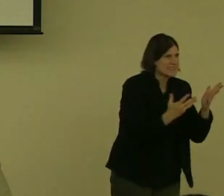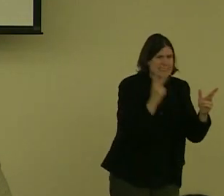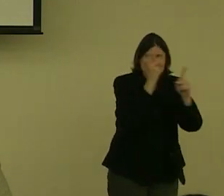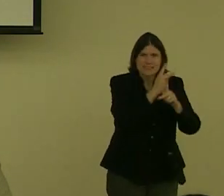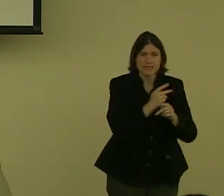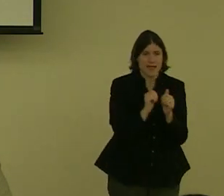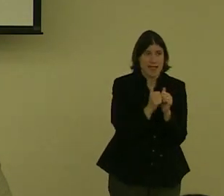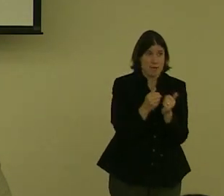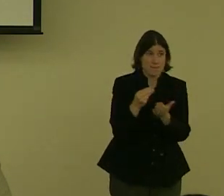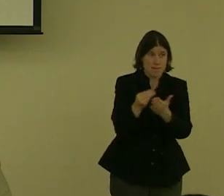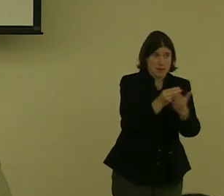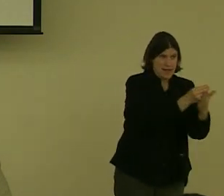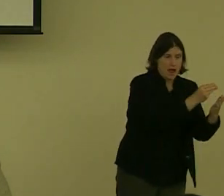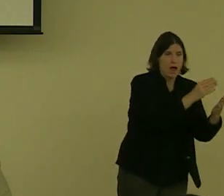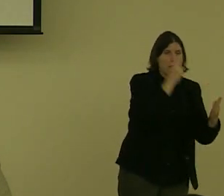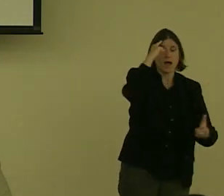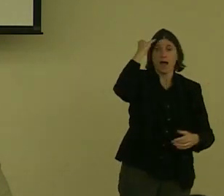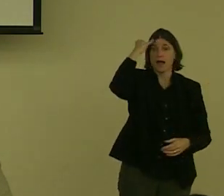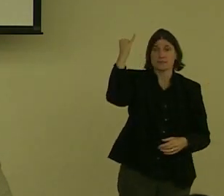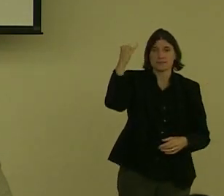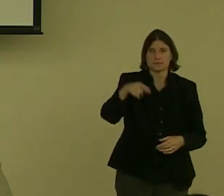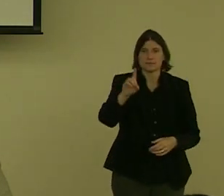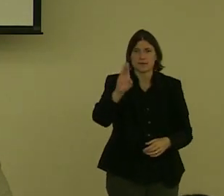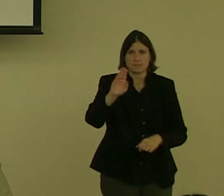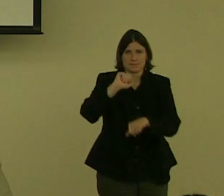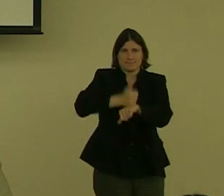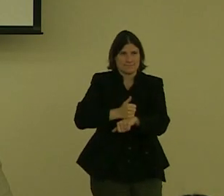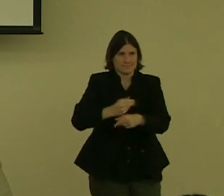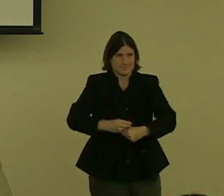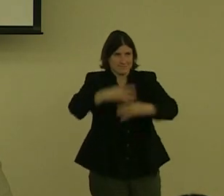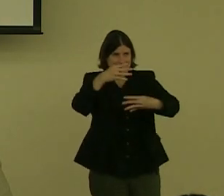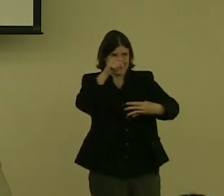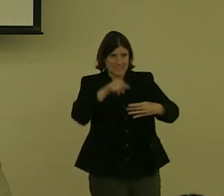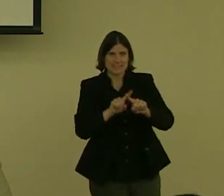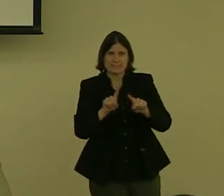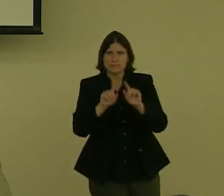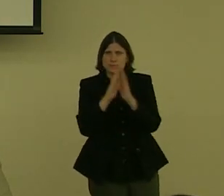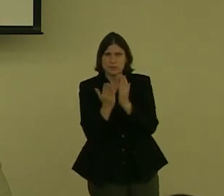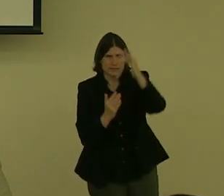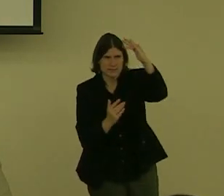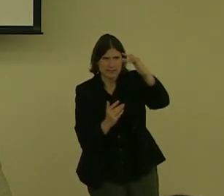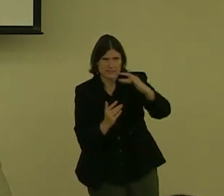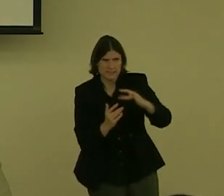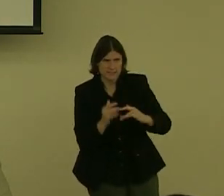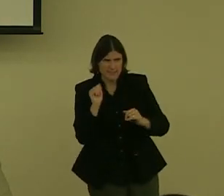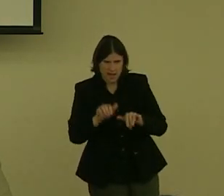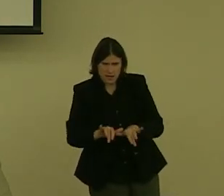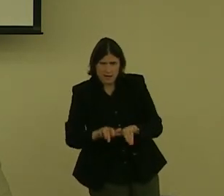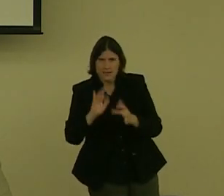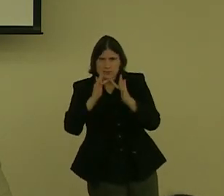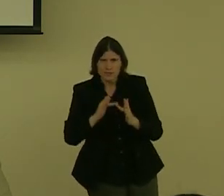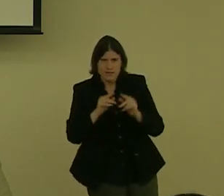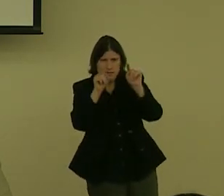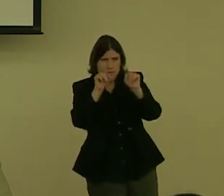MLA bibliography, and I started looking not for Art Spiegelman, because yes, everybody writes about Art Spiegelman. That's not a risk to write about Art